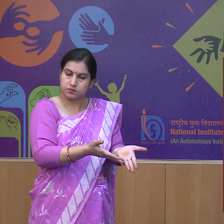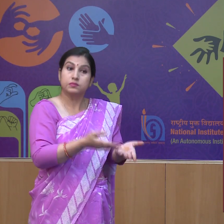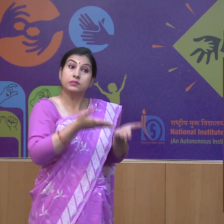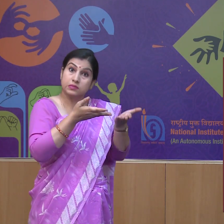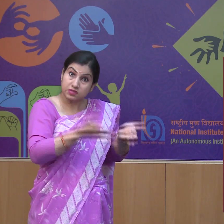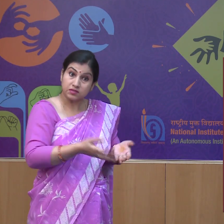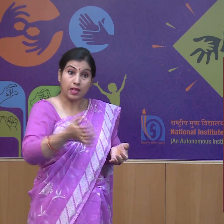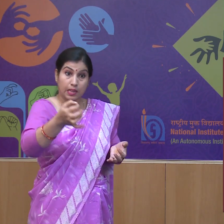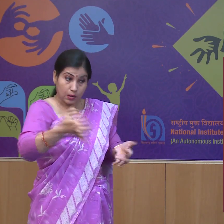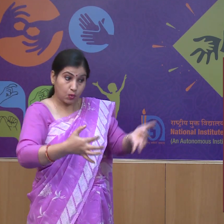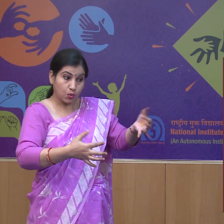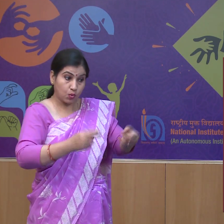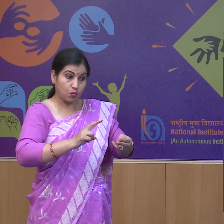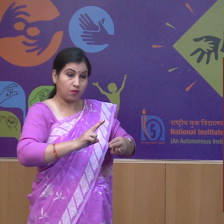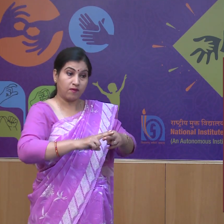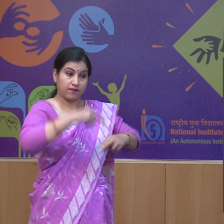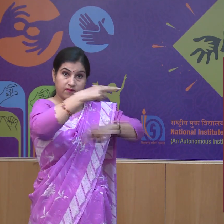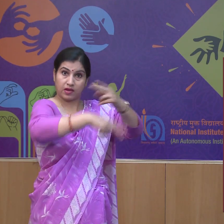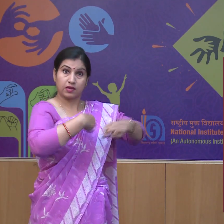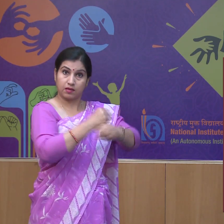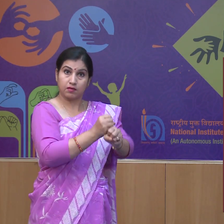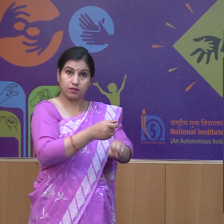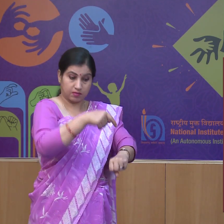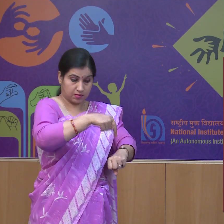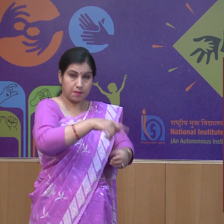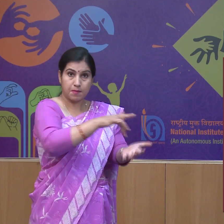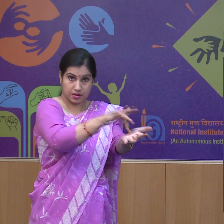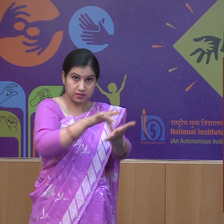These newly industrialized countries